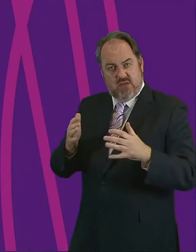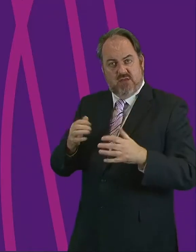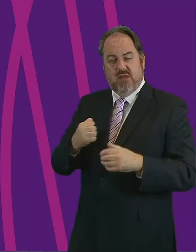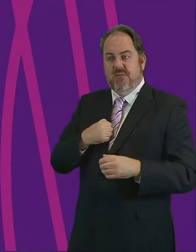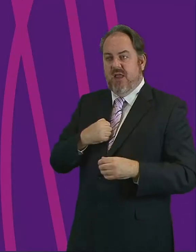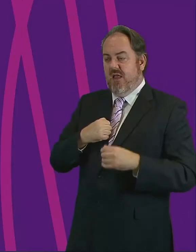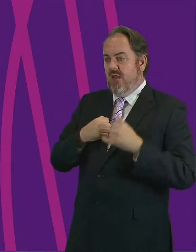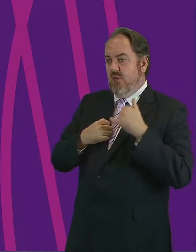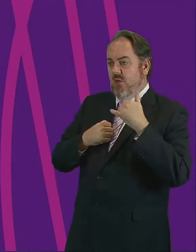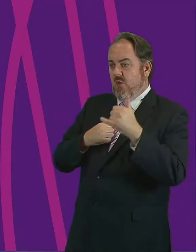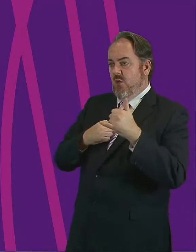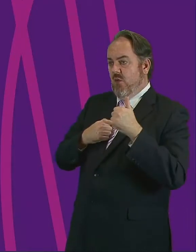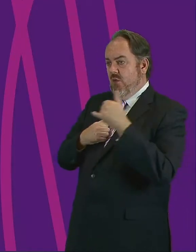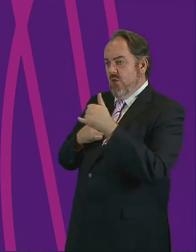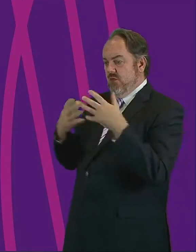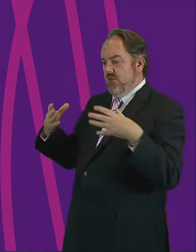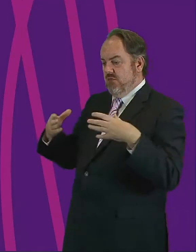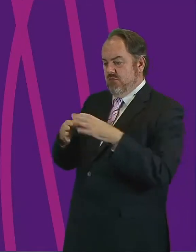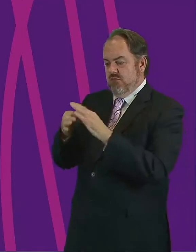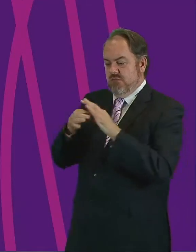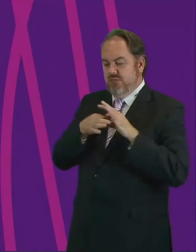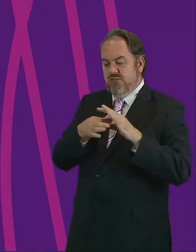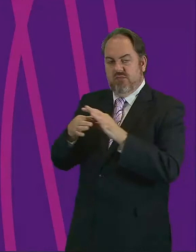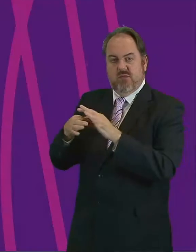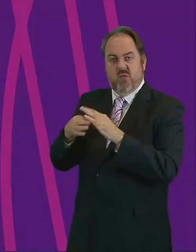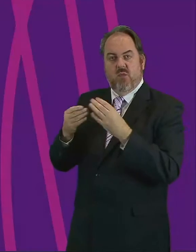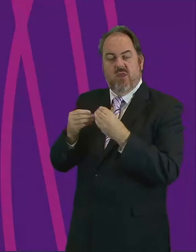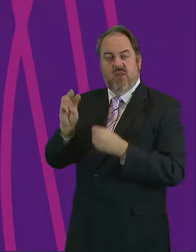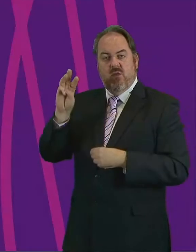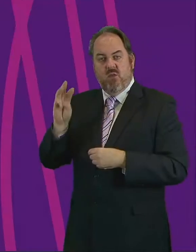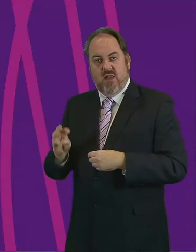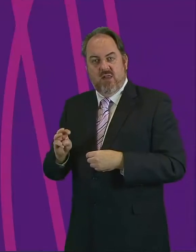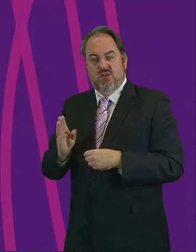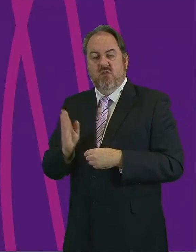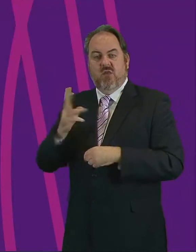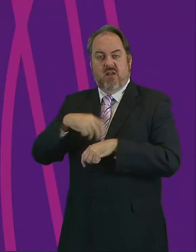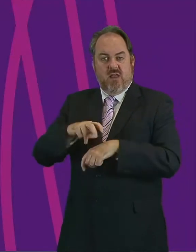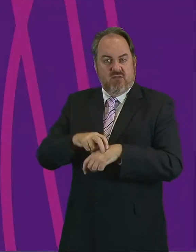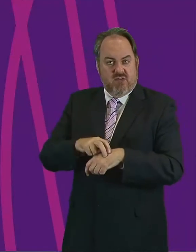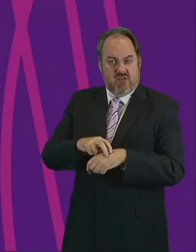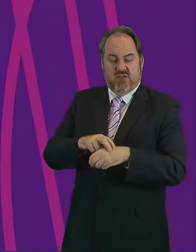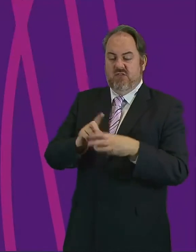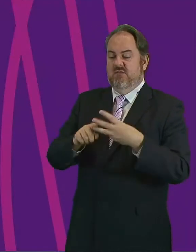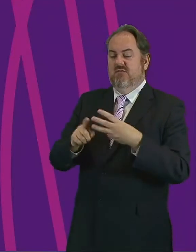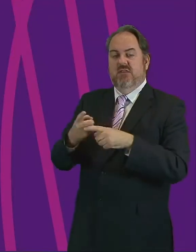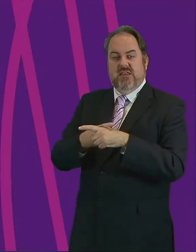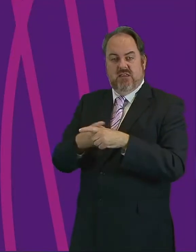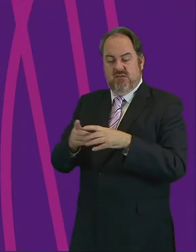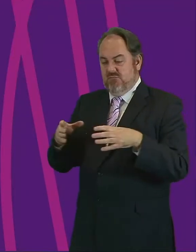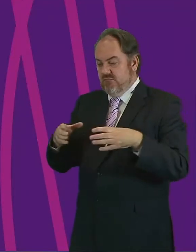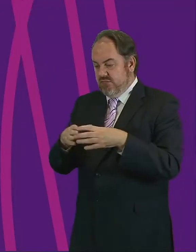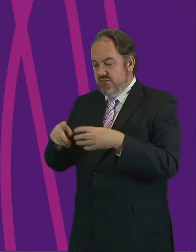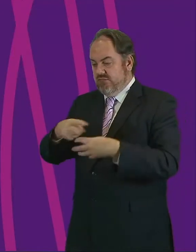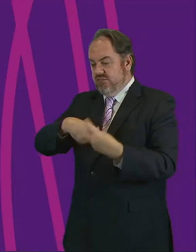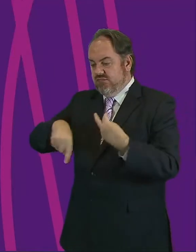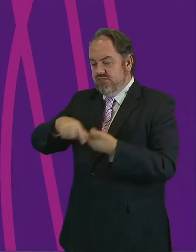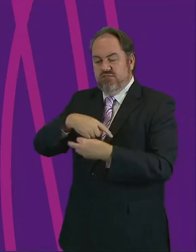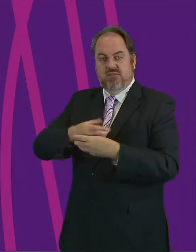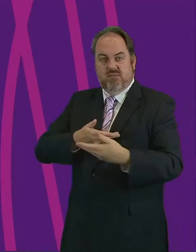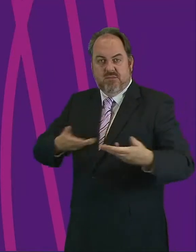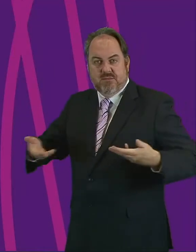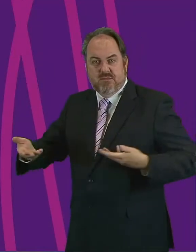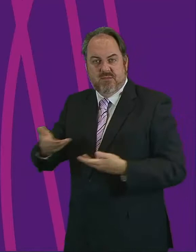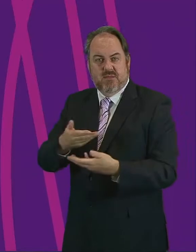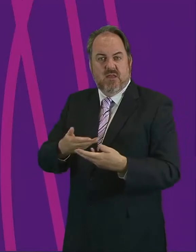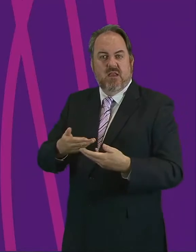with with the UK government and also the Welsh and the Northern Irish executive representatives, and I'll continue to do that. And